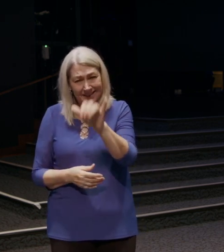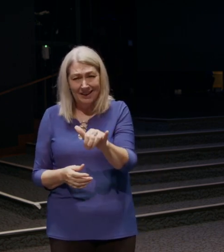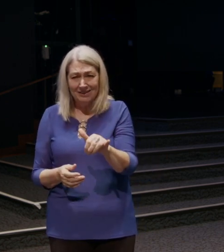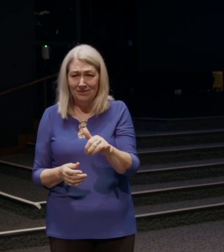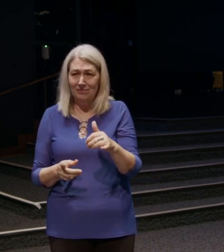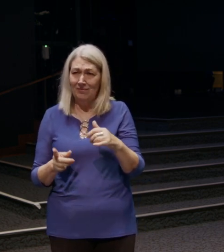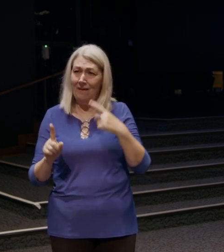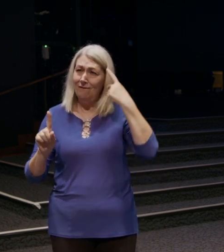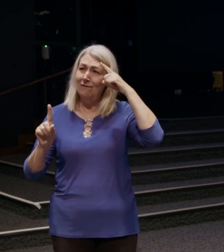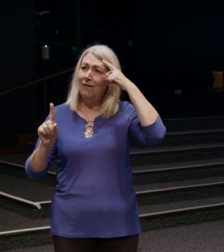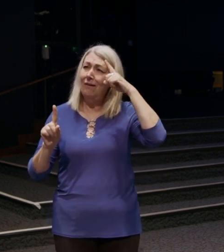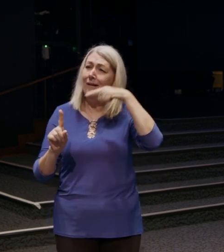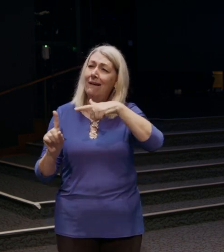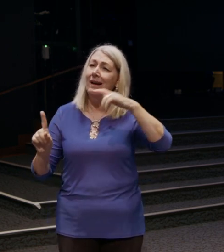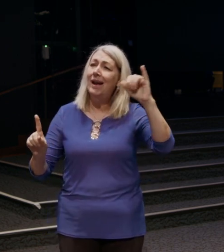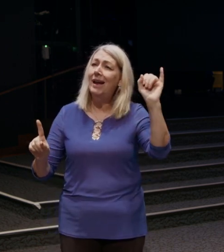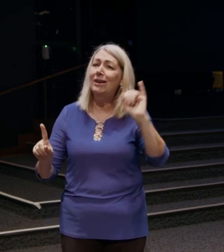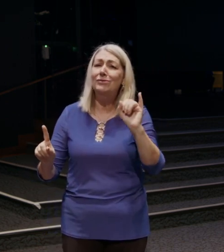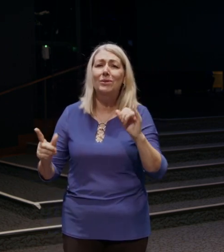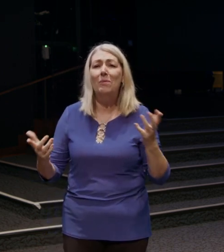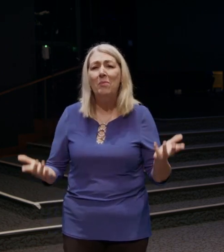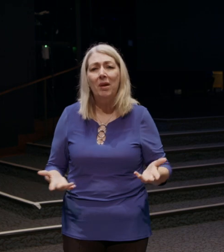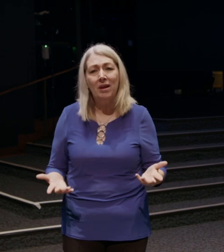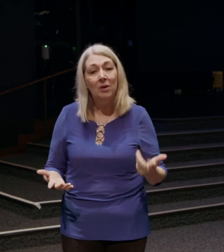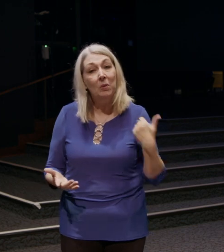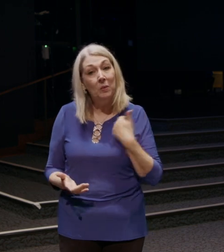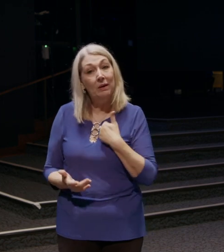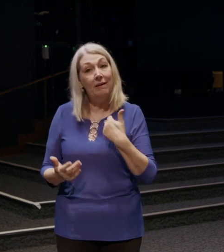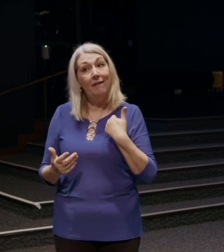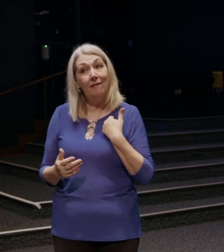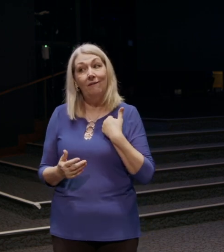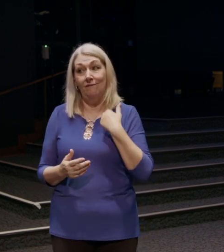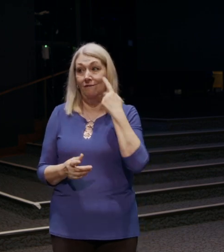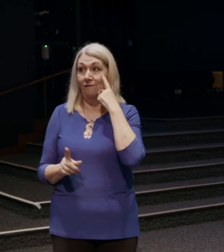reason that we have automobile insurance?